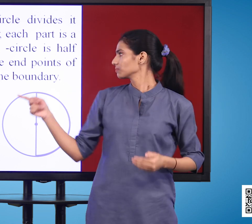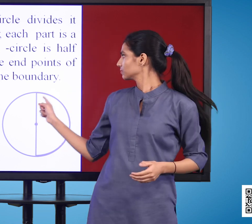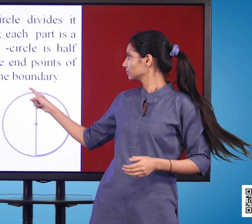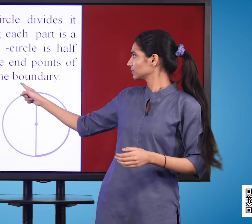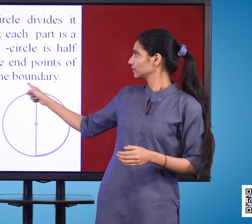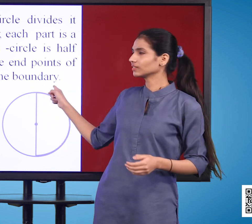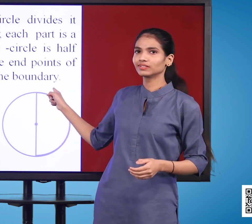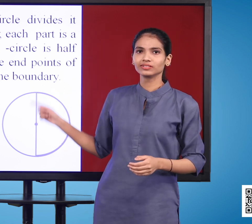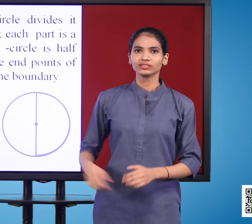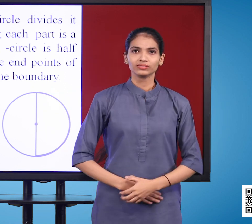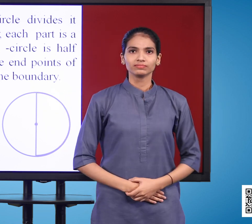boundary.